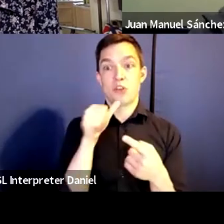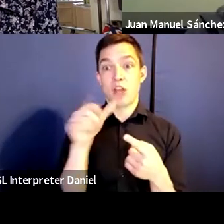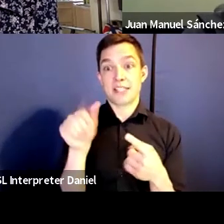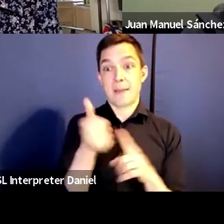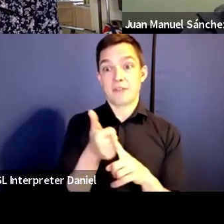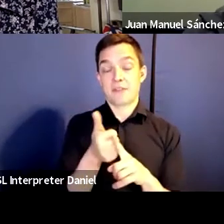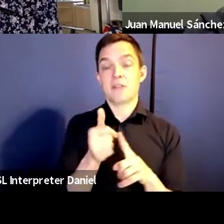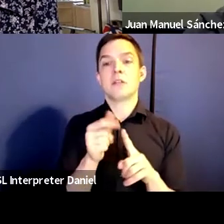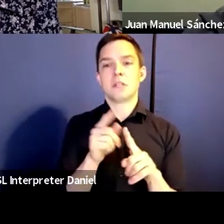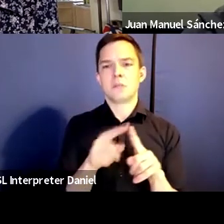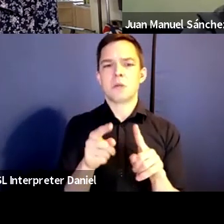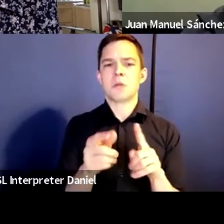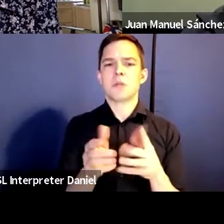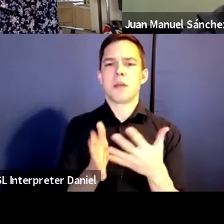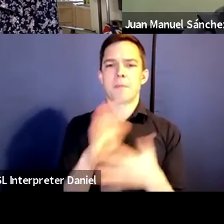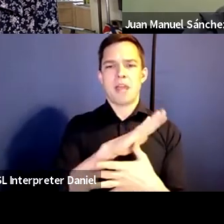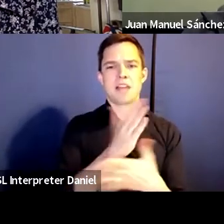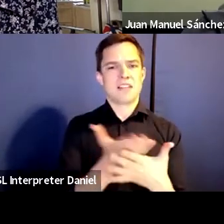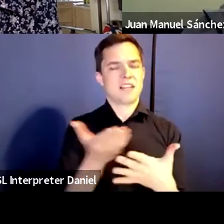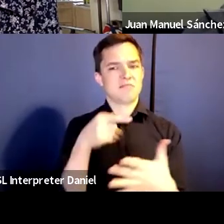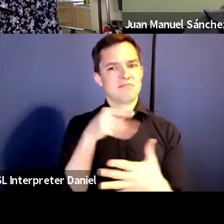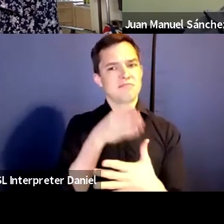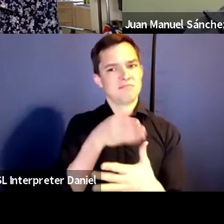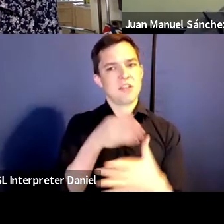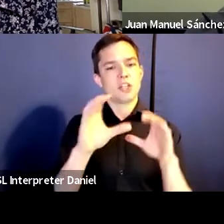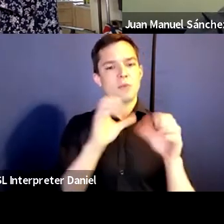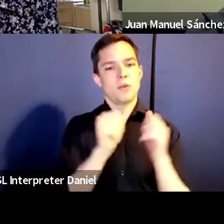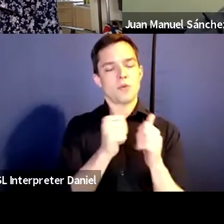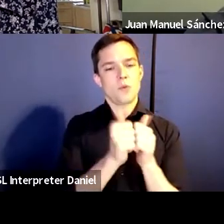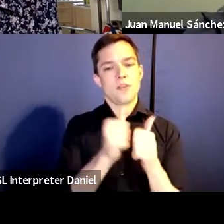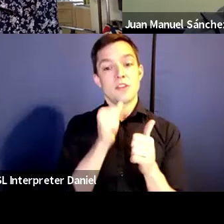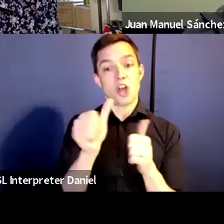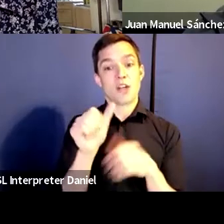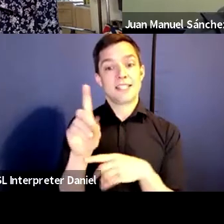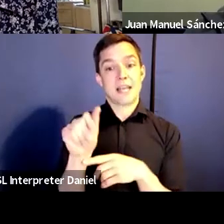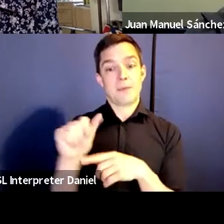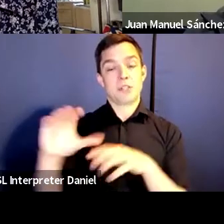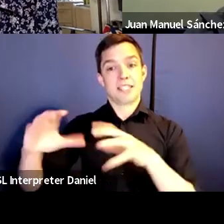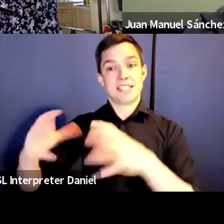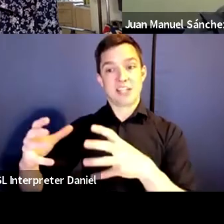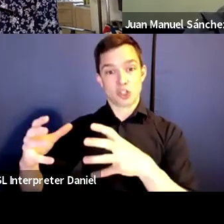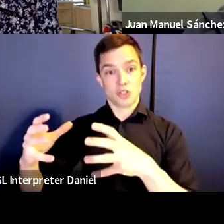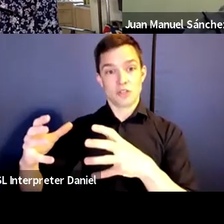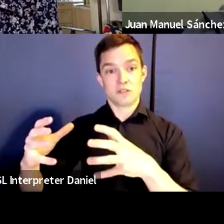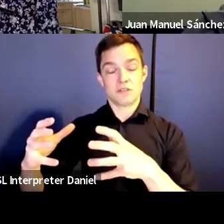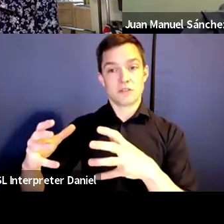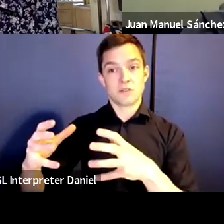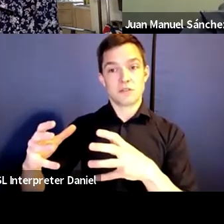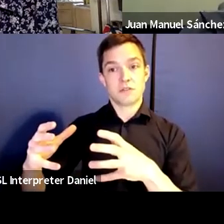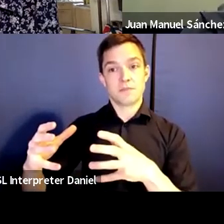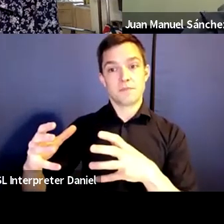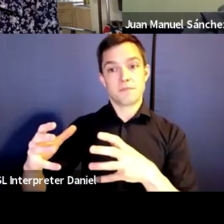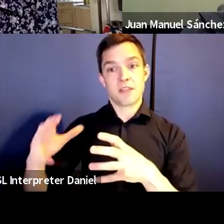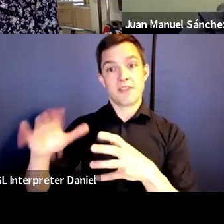But the main thing that we were just communicating to the non-disabled sector is that is something that can happen